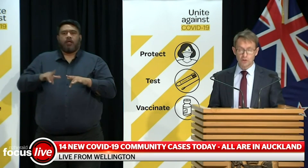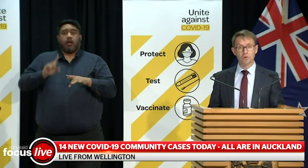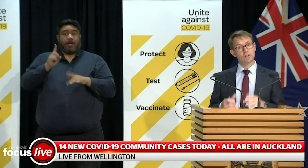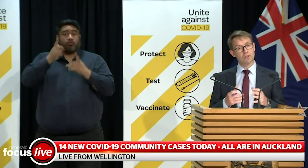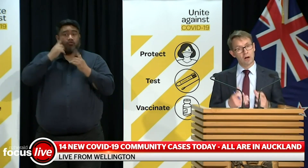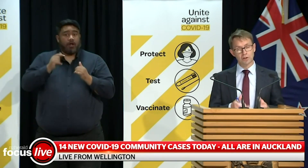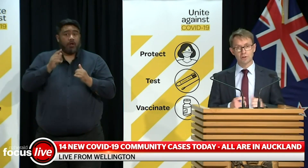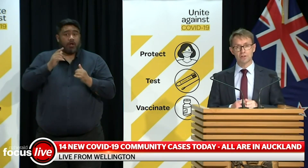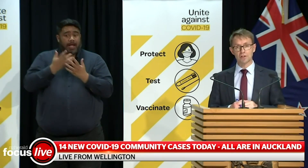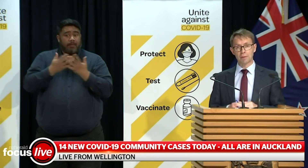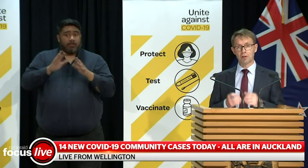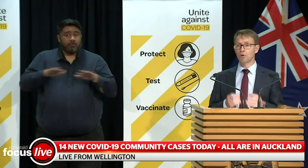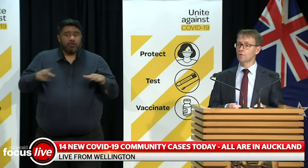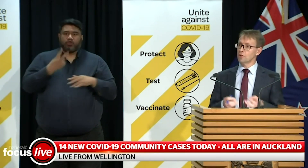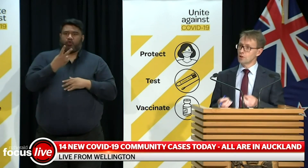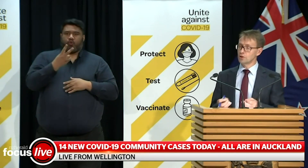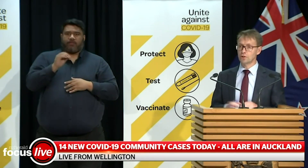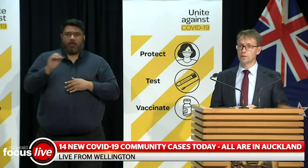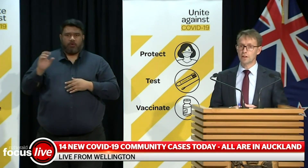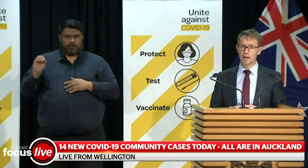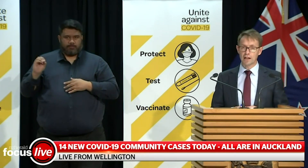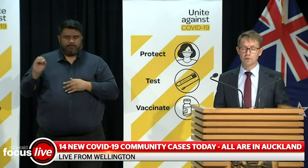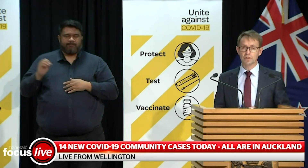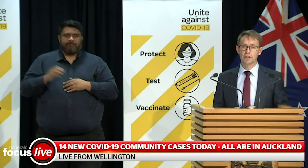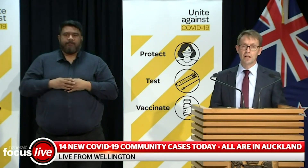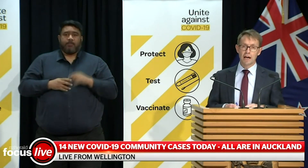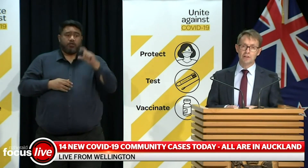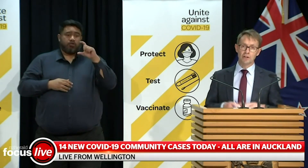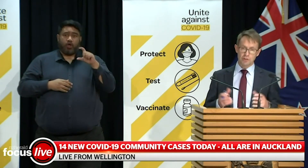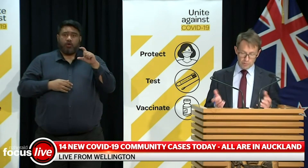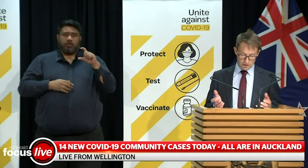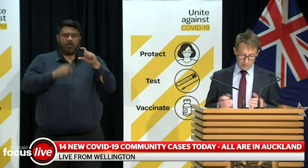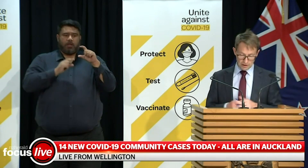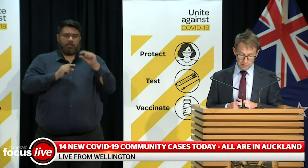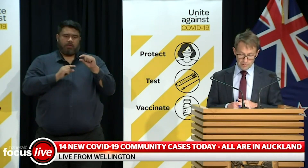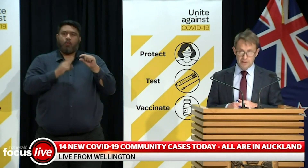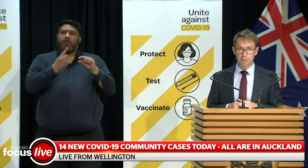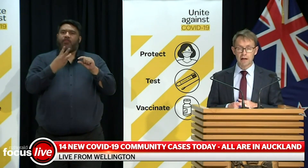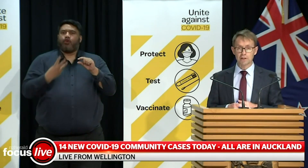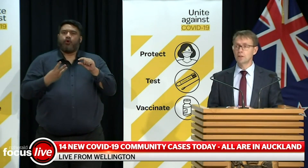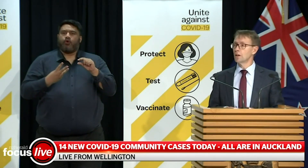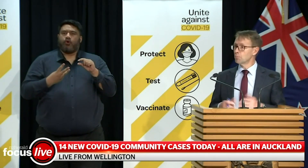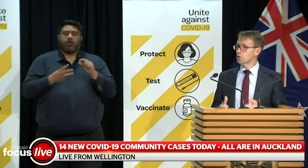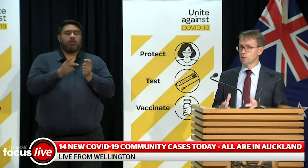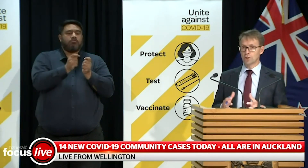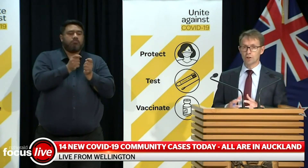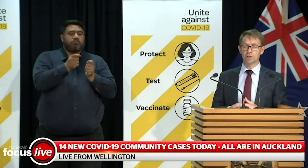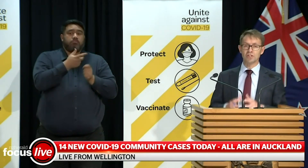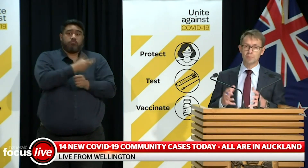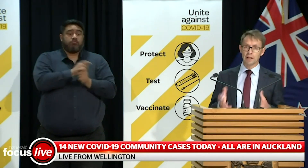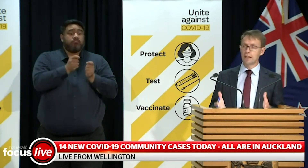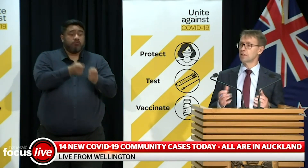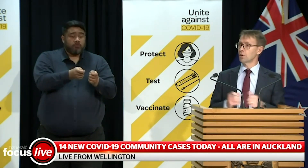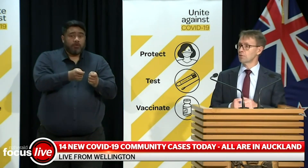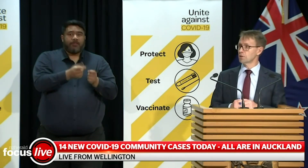children. It used lower doses, about a third of the dose used in adults, and given approximately 3 weeks apart. Importantly, it